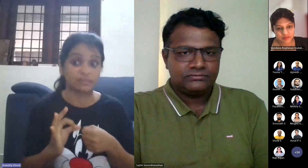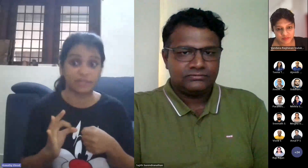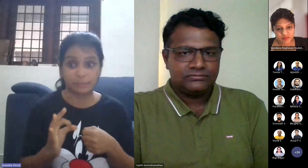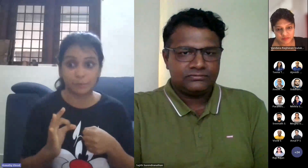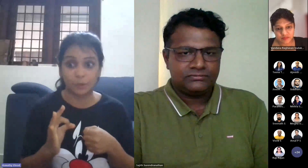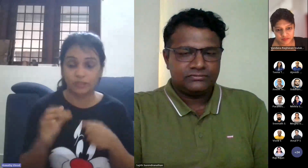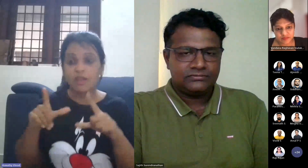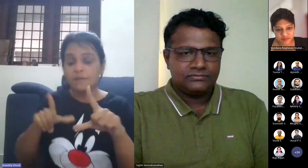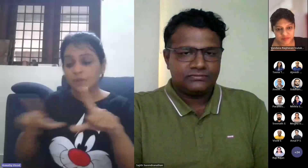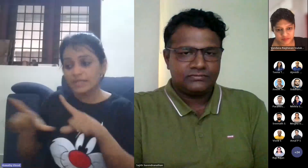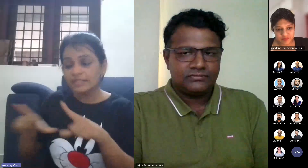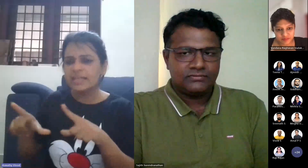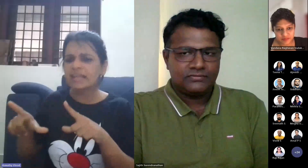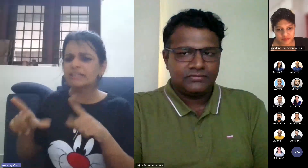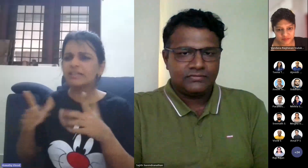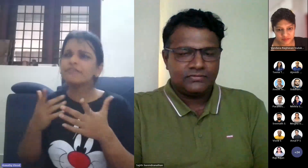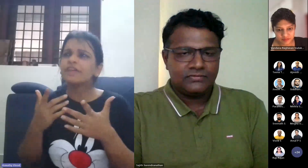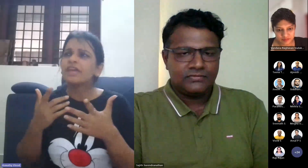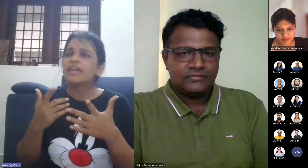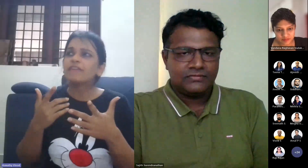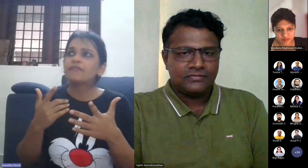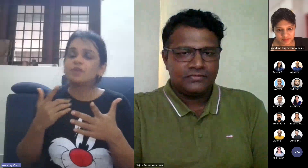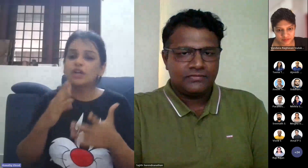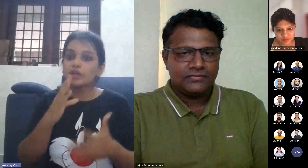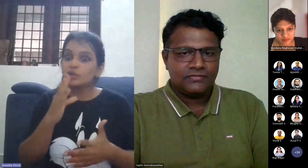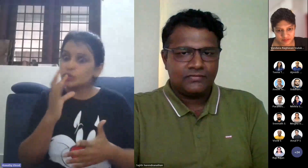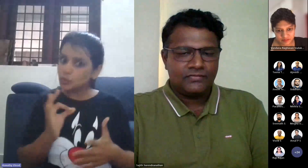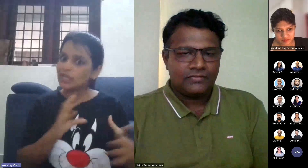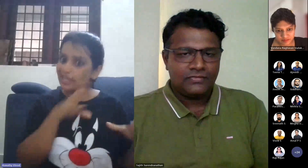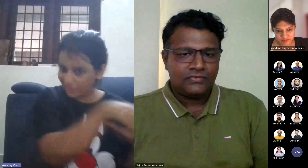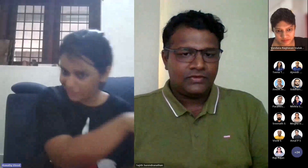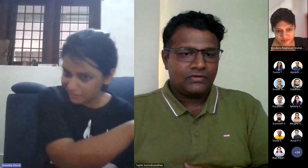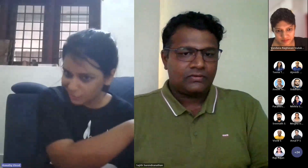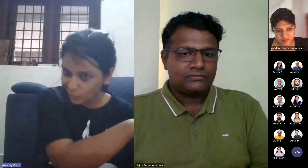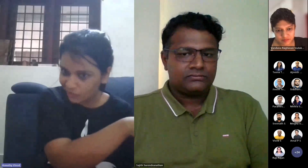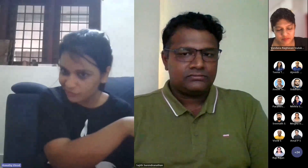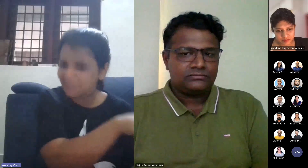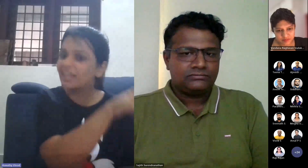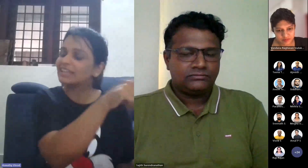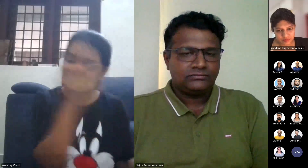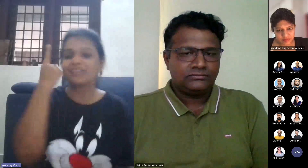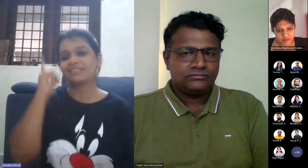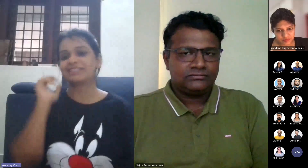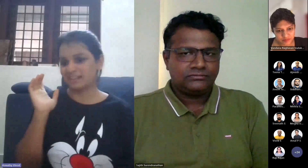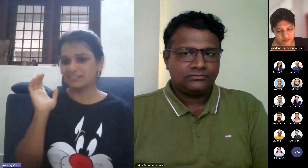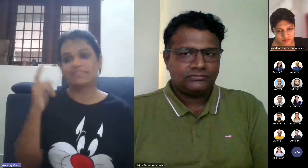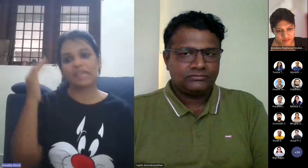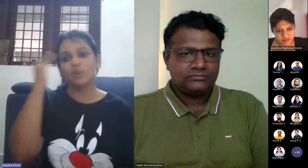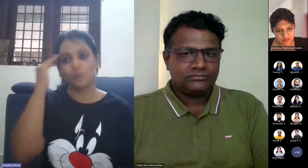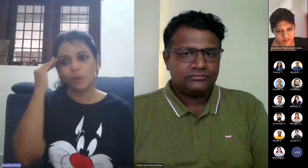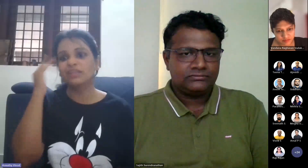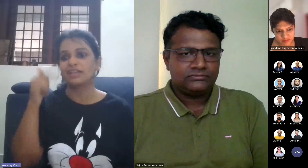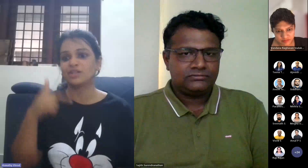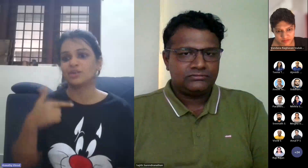is very, very important. So as a designer, if you are not truly involved, they understand.